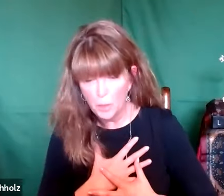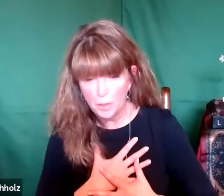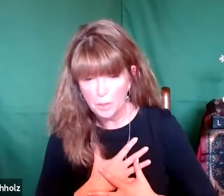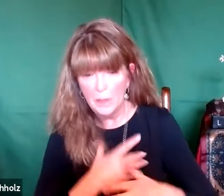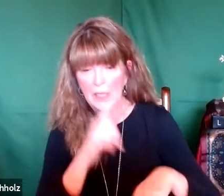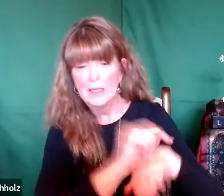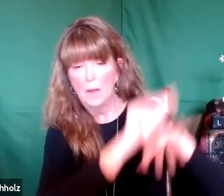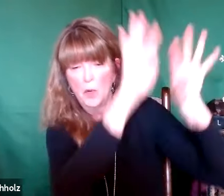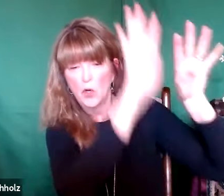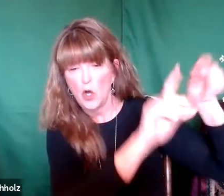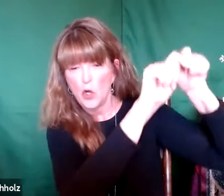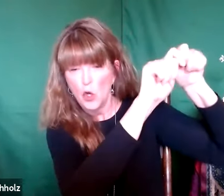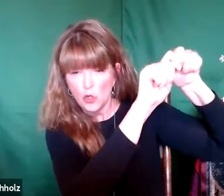saw Jesus breathe his last,